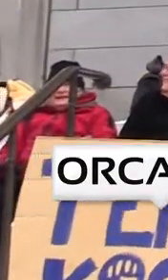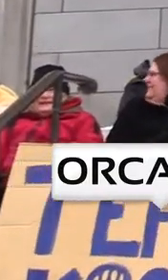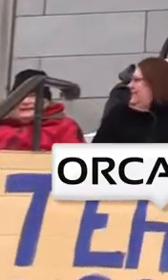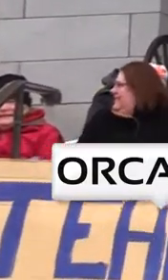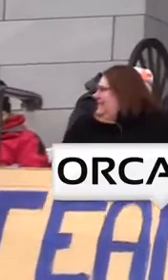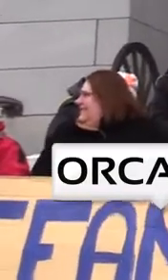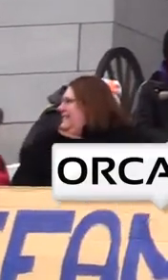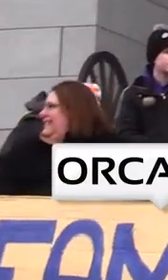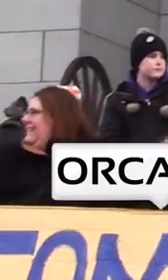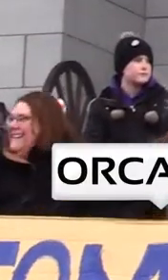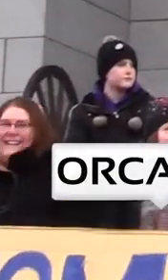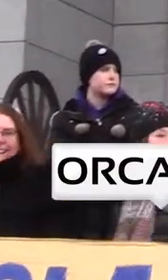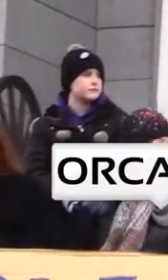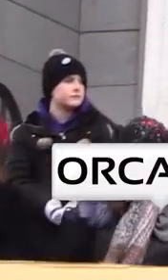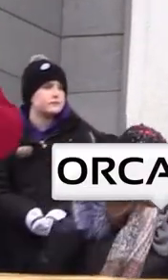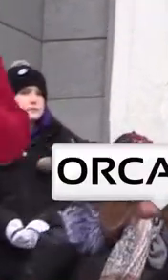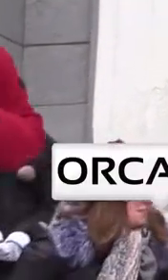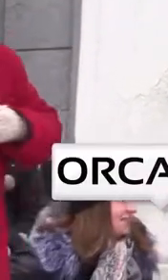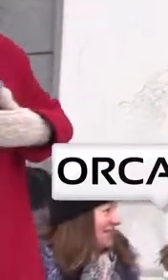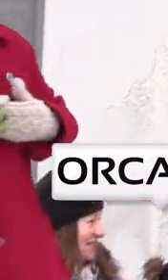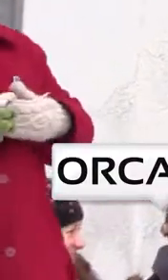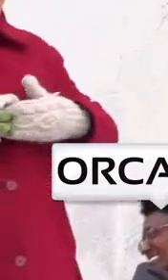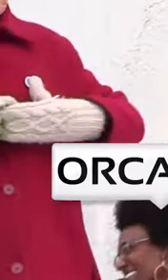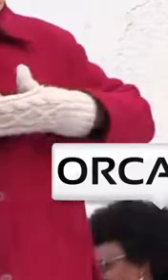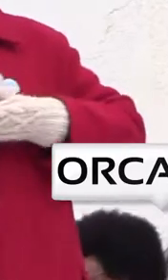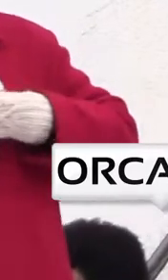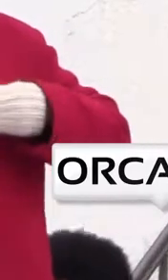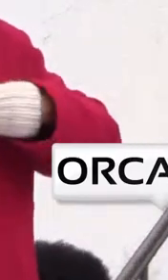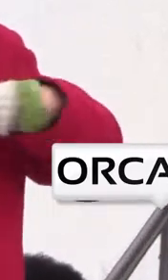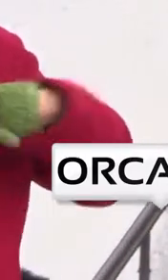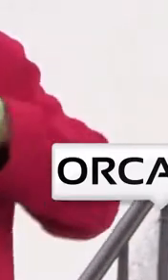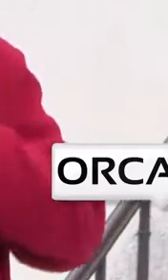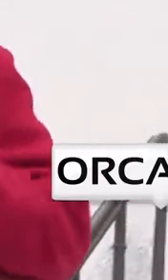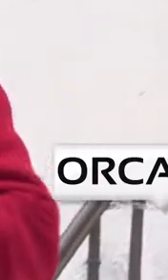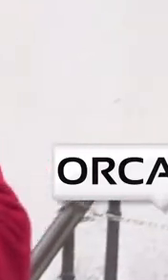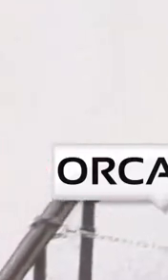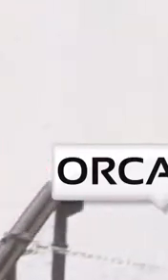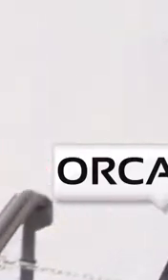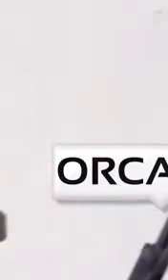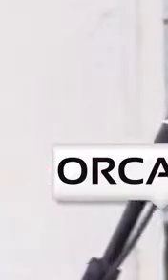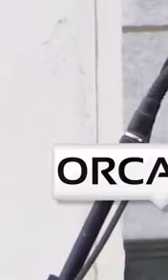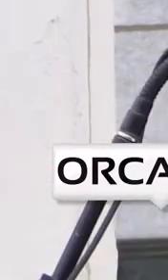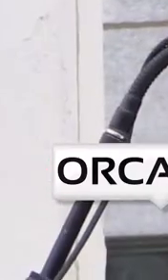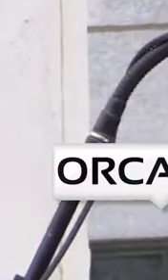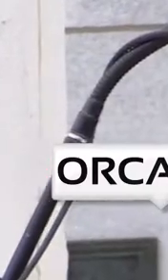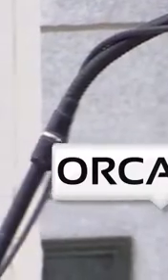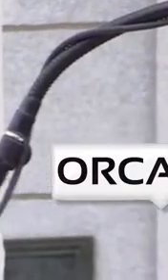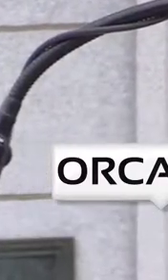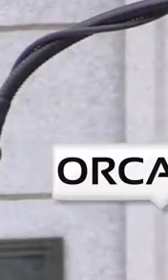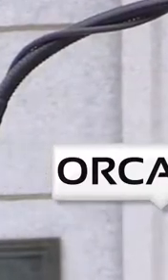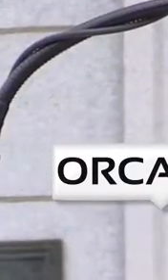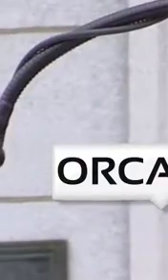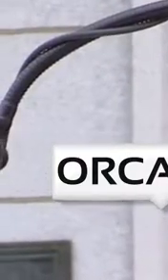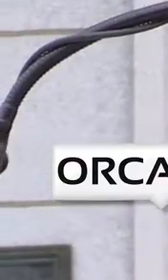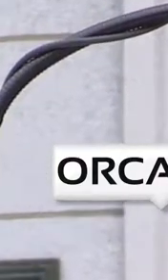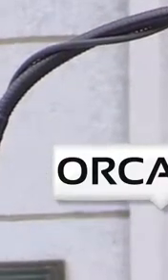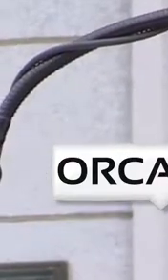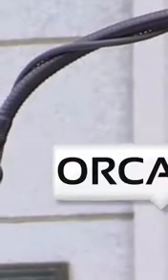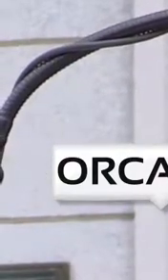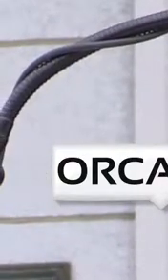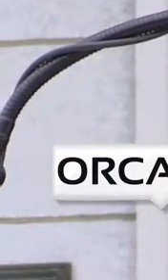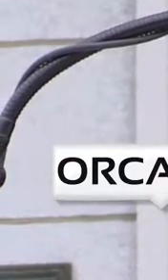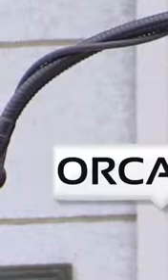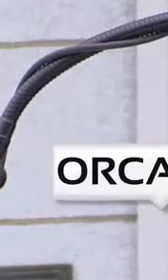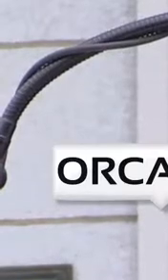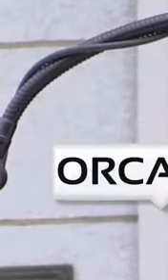Thank you. Our next speaker will be Dr. Mariko Silver. Dr. Silver took office as president of Bennington College in